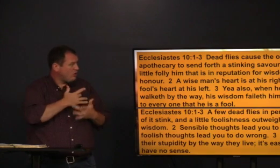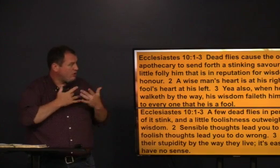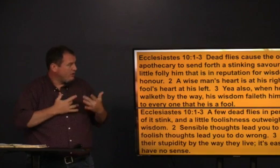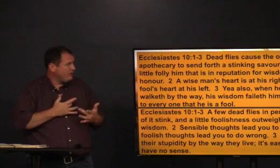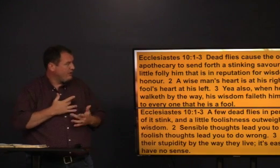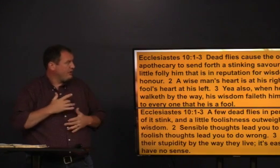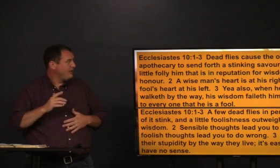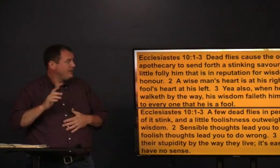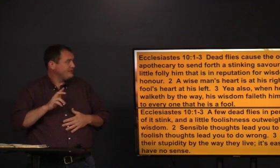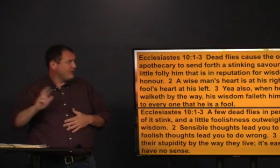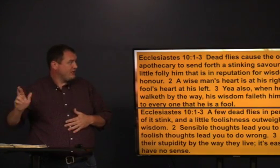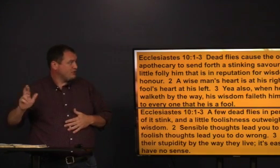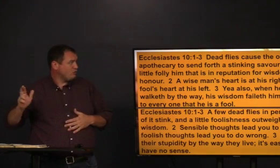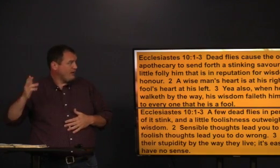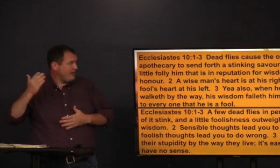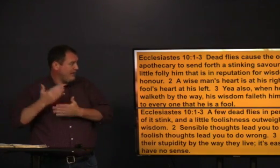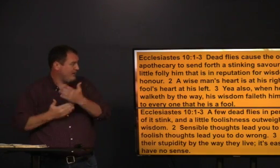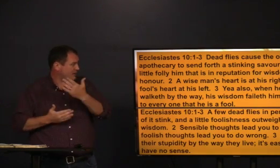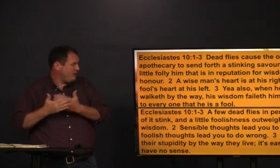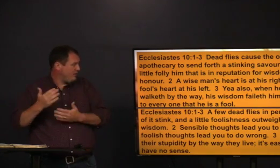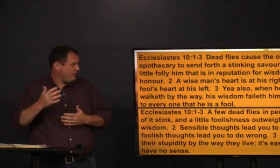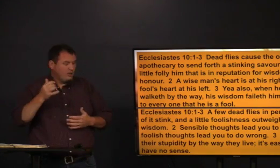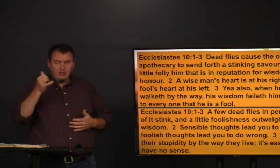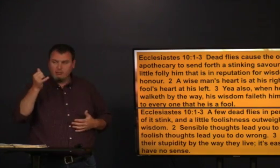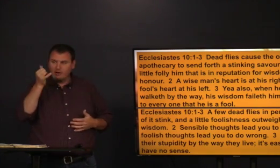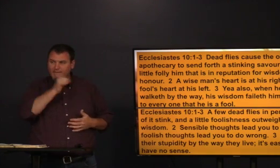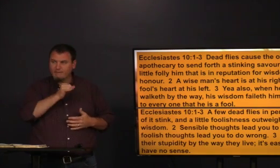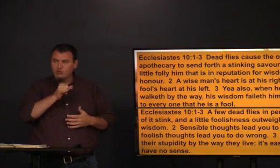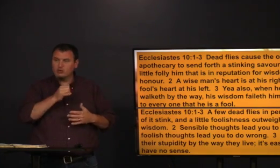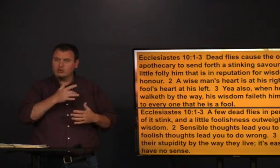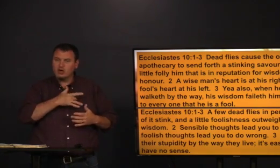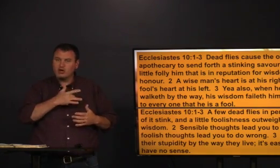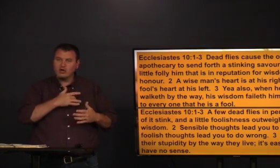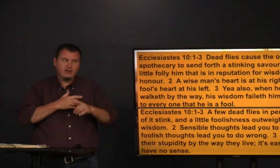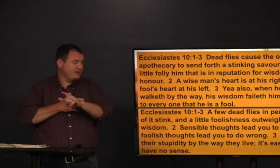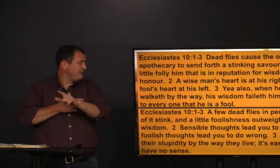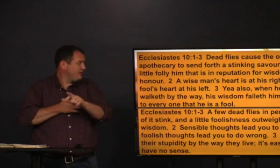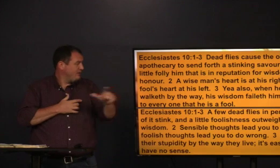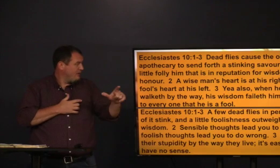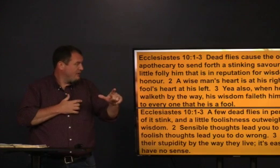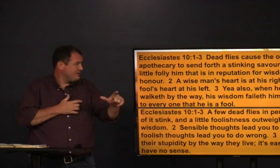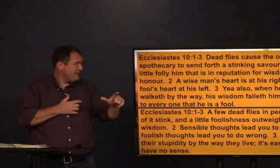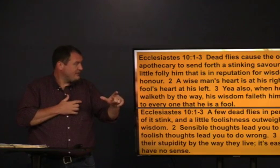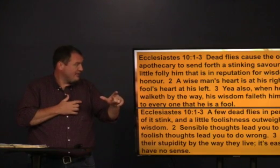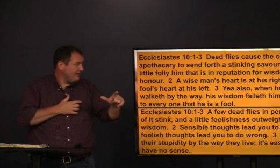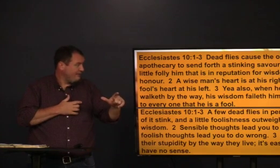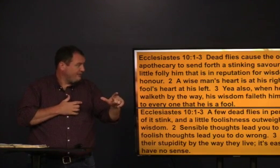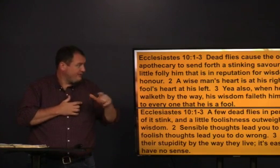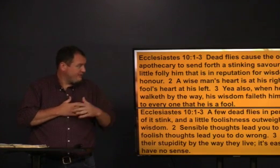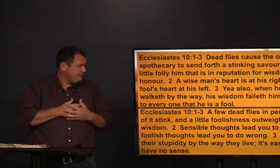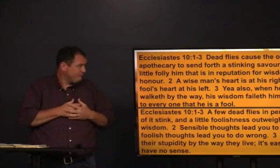heart is on his right hand, but a fool's heart is at his left.